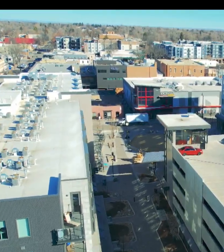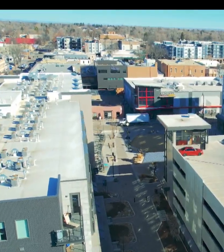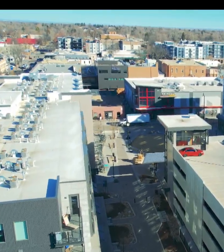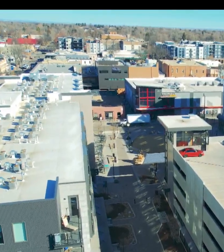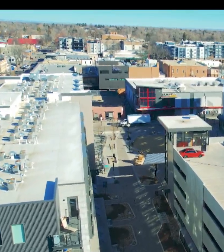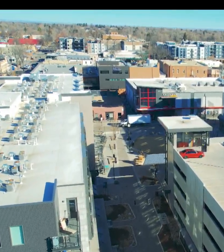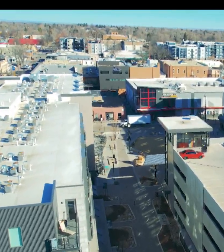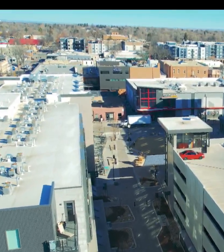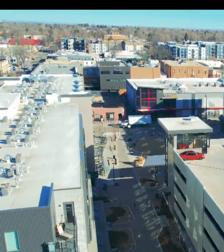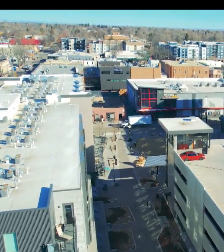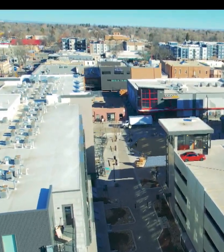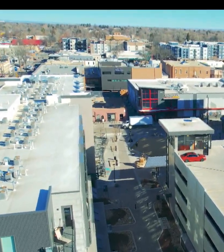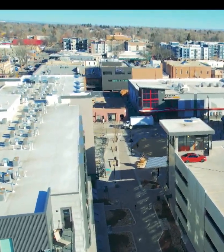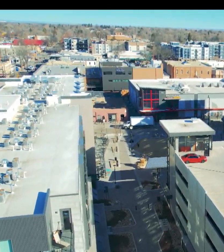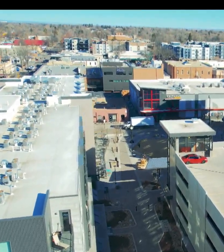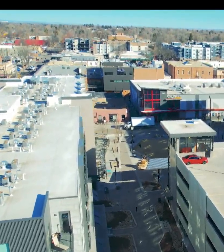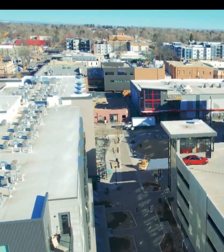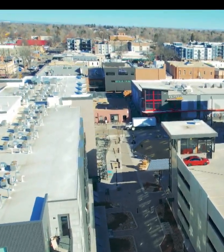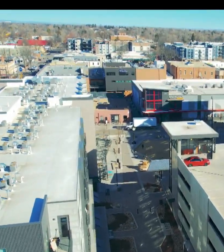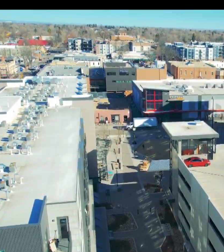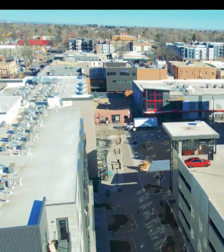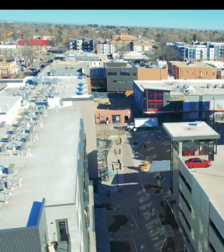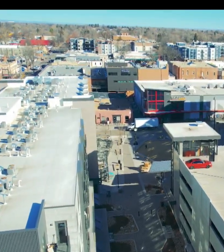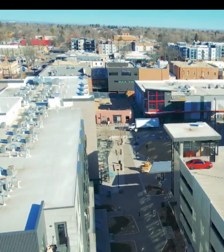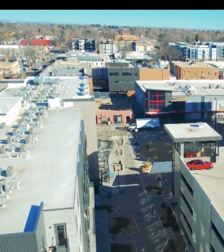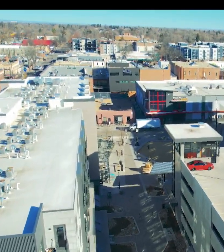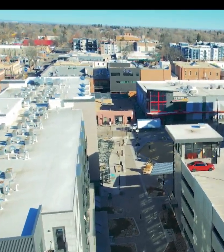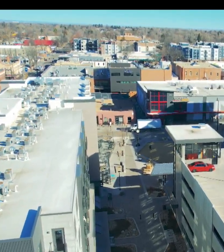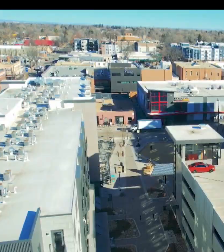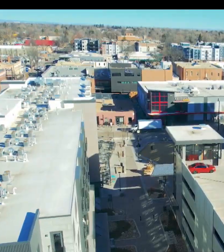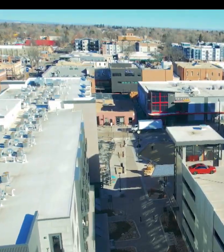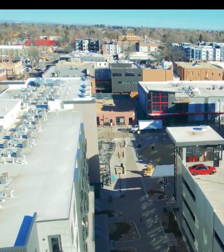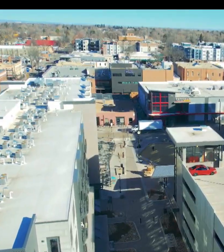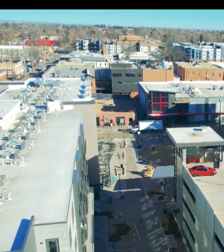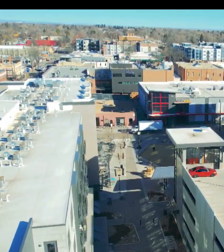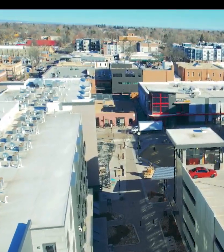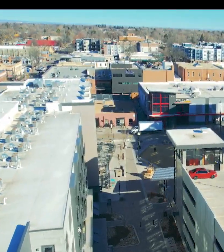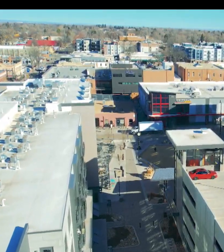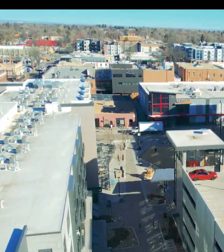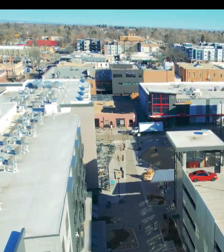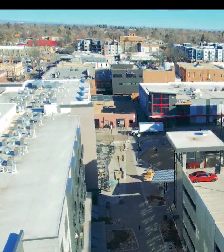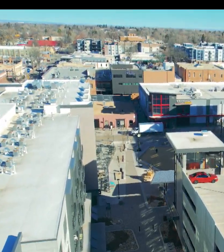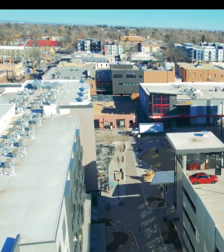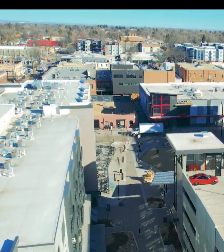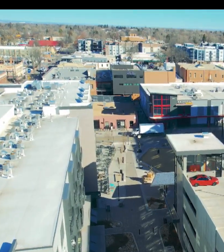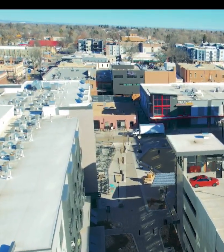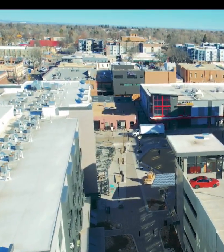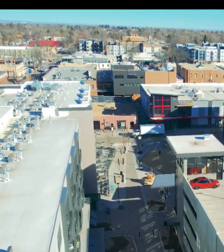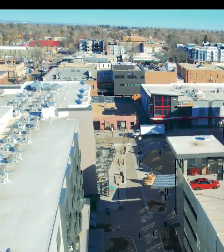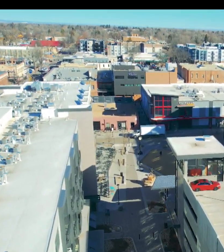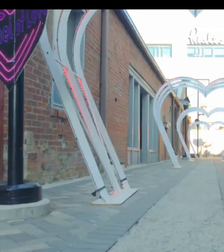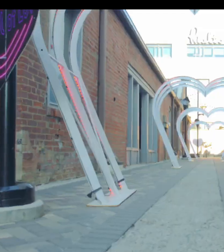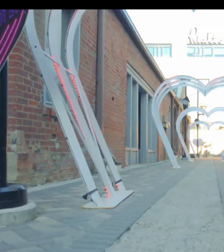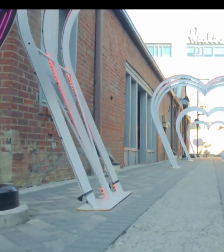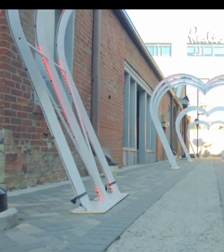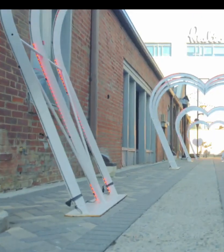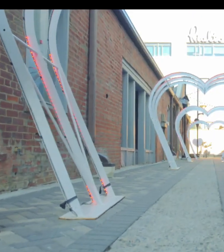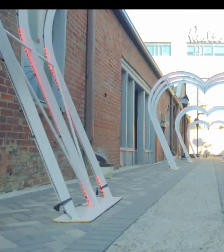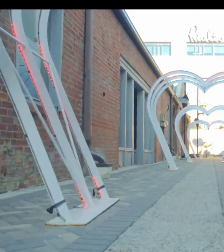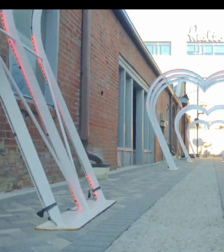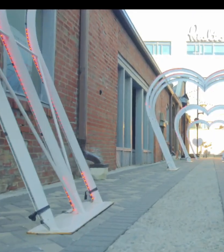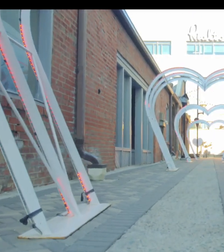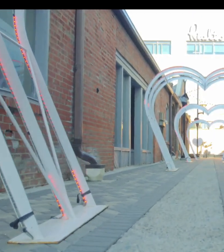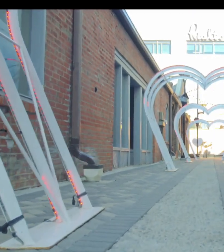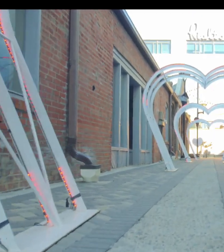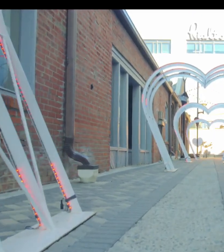when opportunities come up. Walk the downtown area and imagine what God is already doing there.